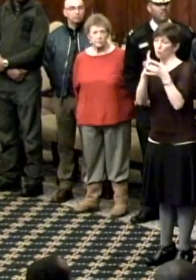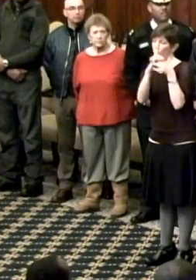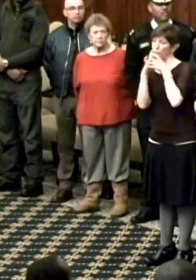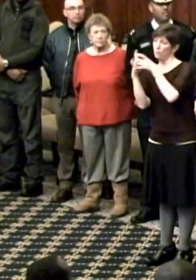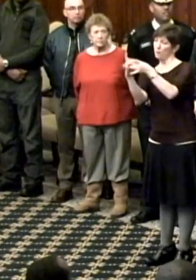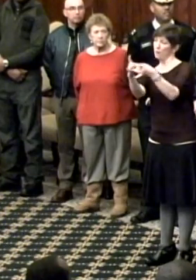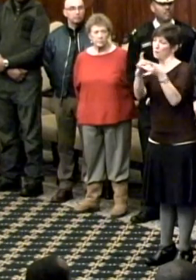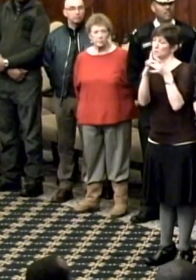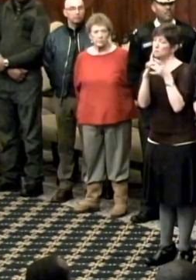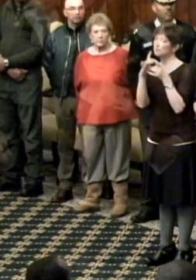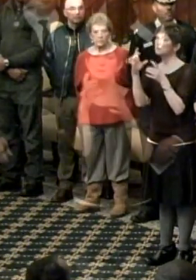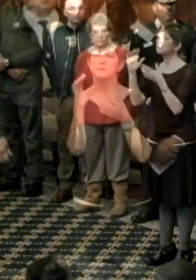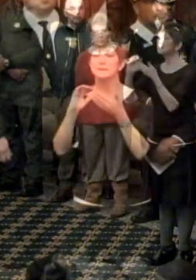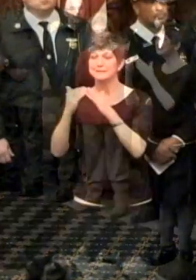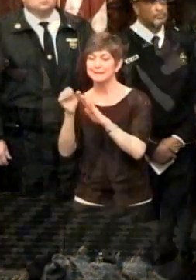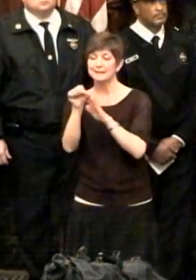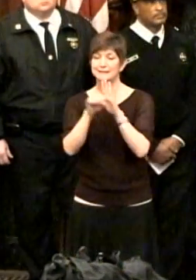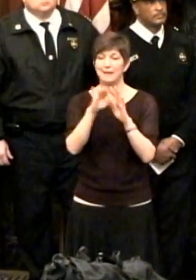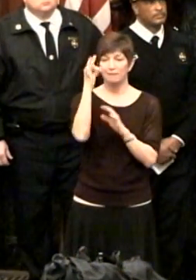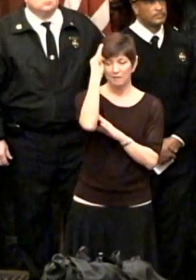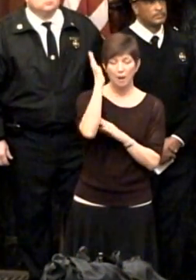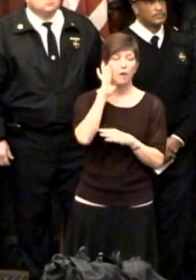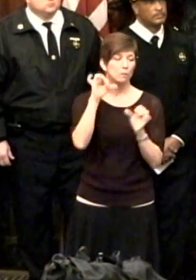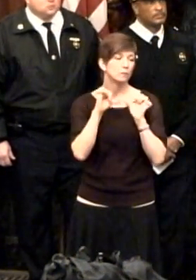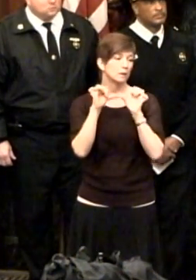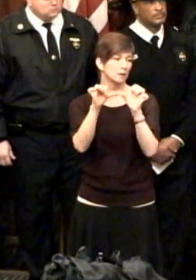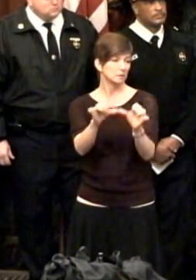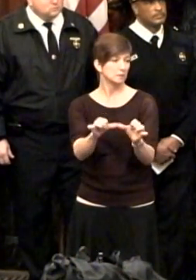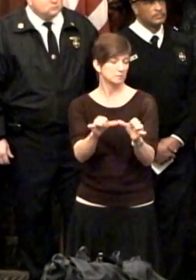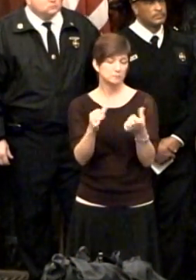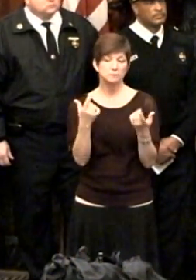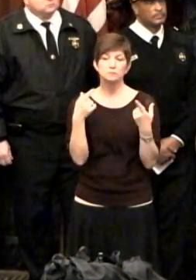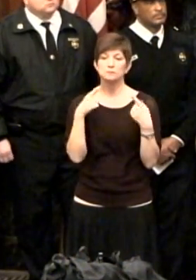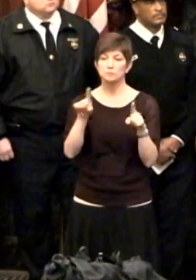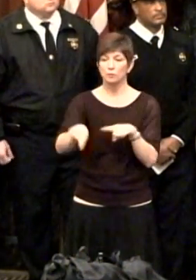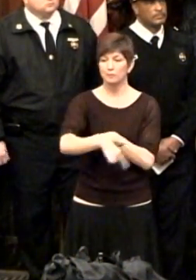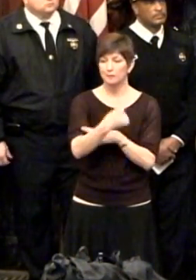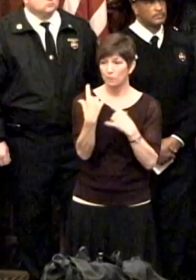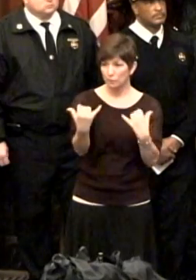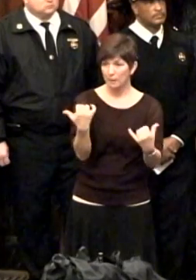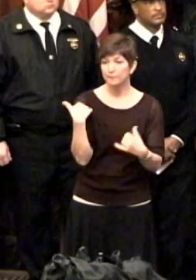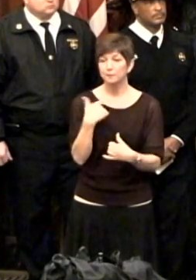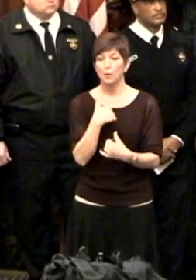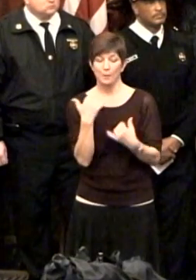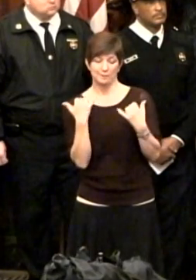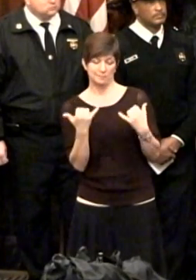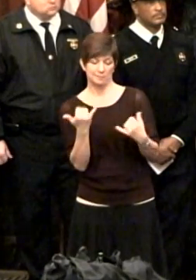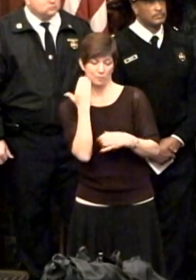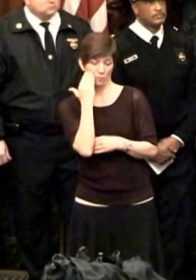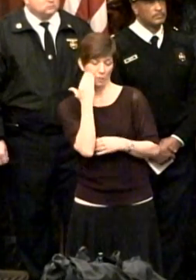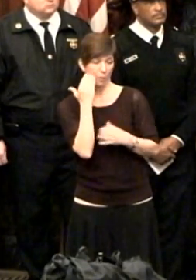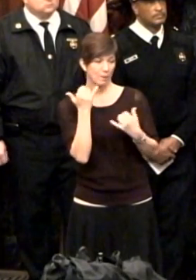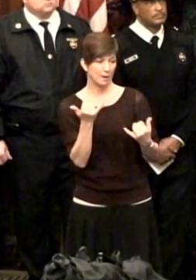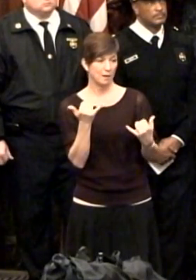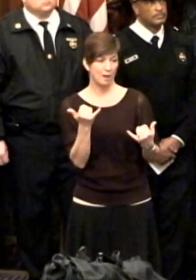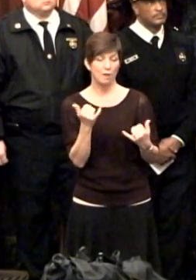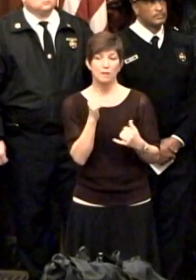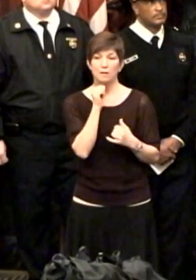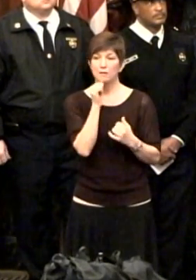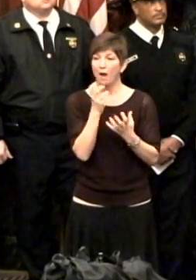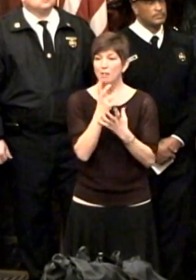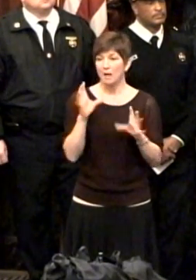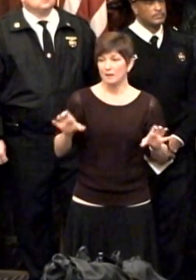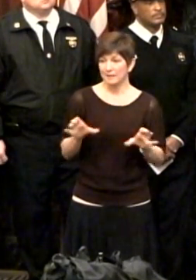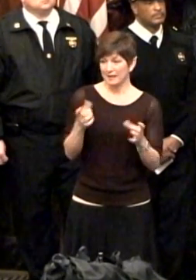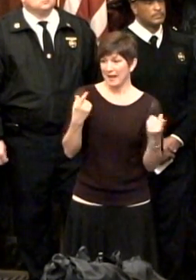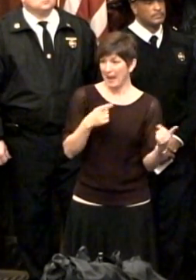coordination, city, state, federal, and those will continue throughout the course of the day. As we can tell right now, not a whole lot of